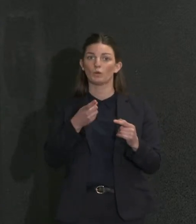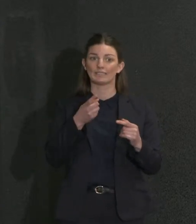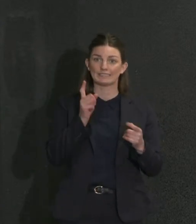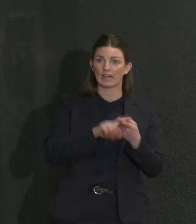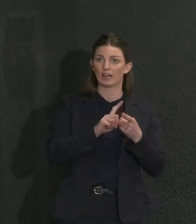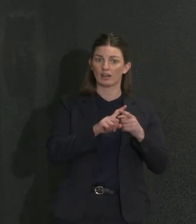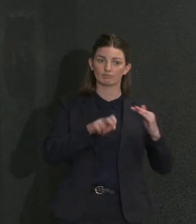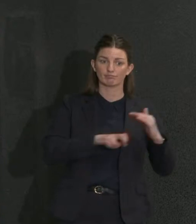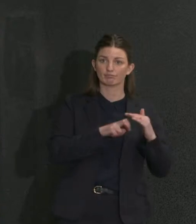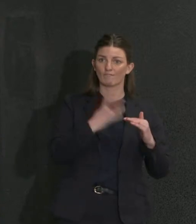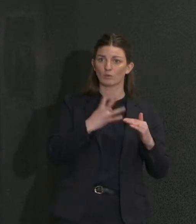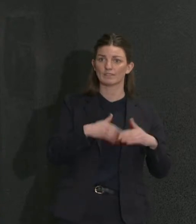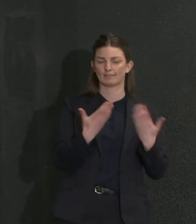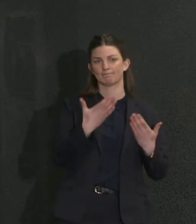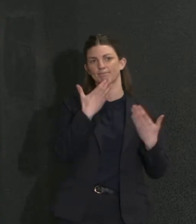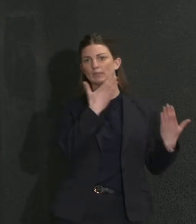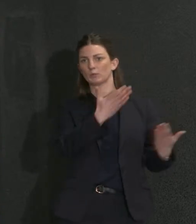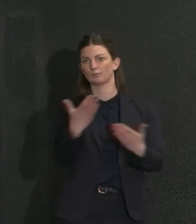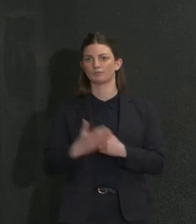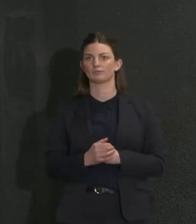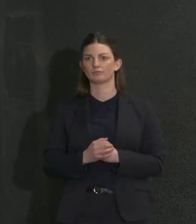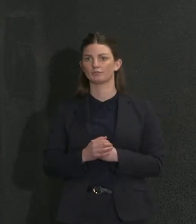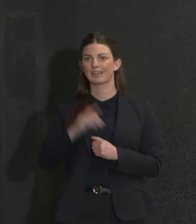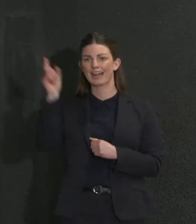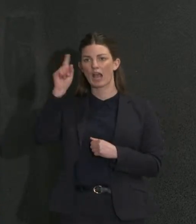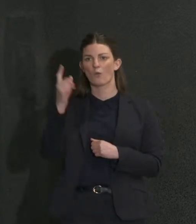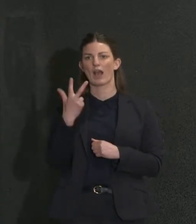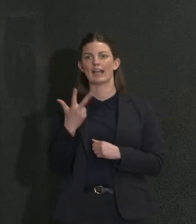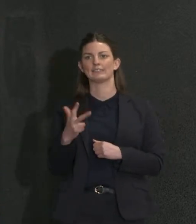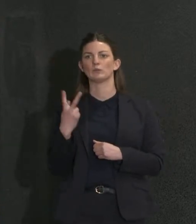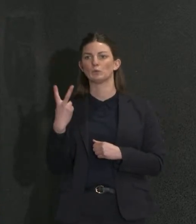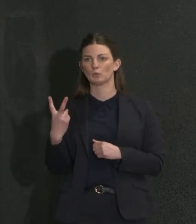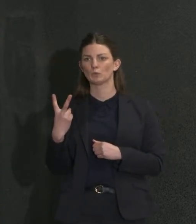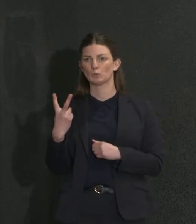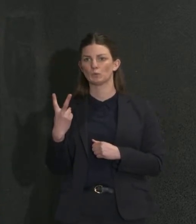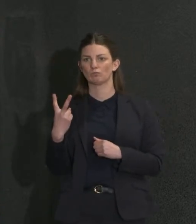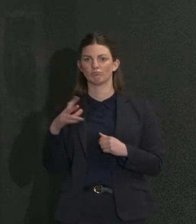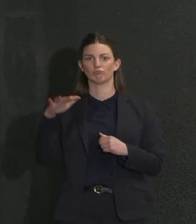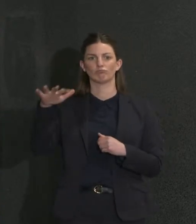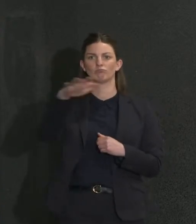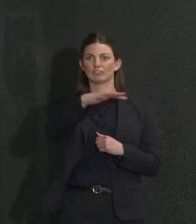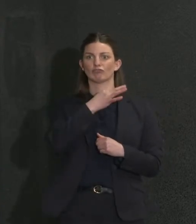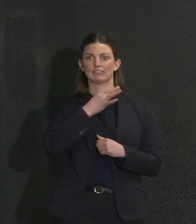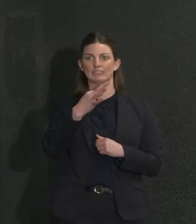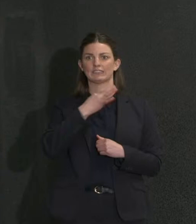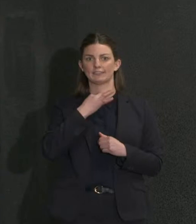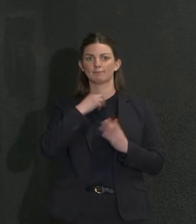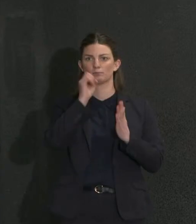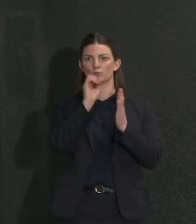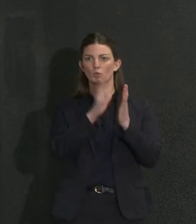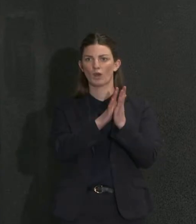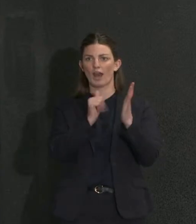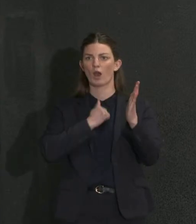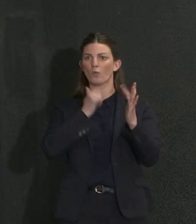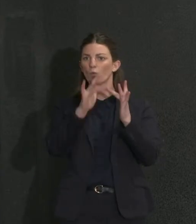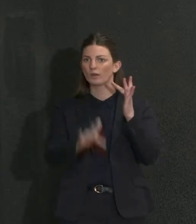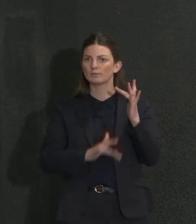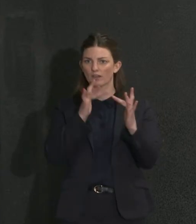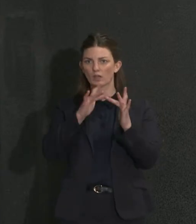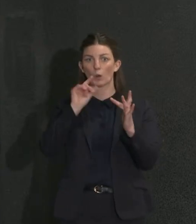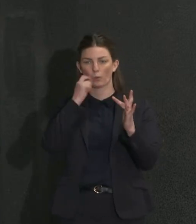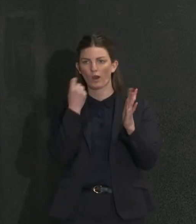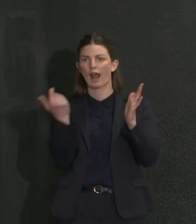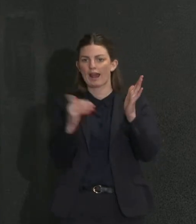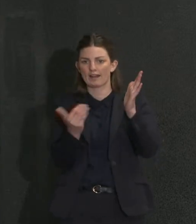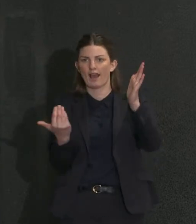previous outbreak. We currently have 82 public exposure sites, but again, those exposure sites will continue to evolve over the coming days, particularly as we complete